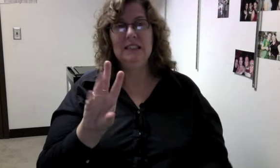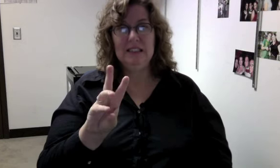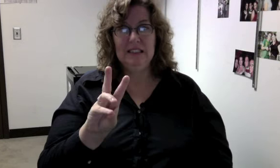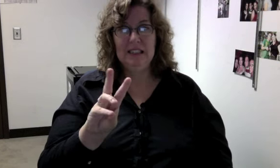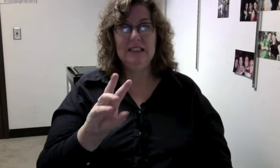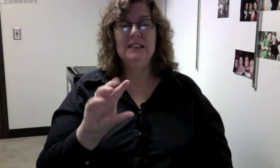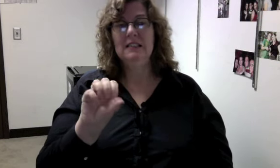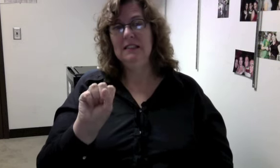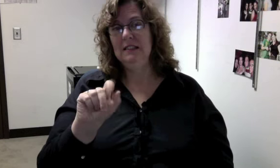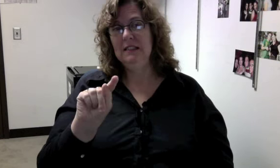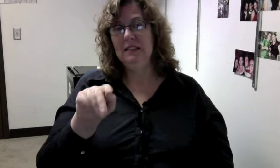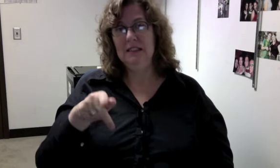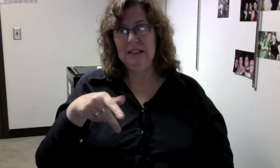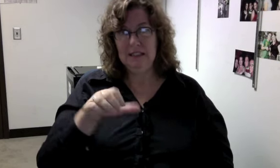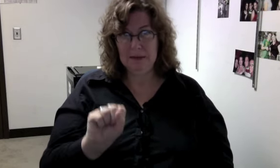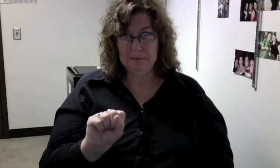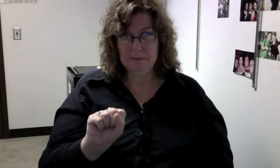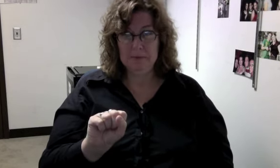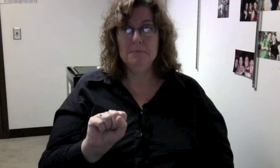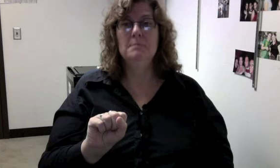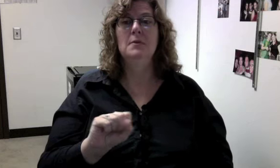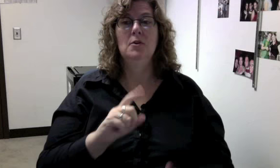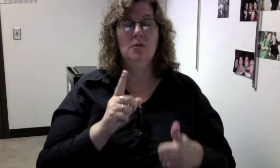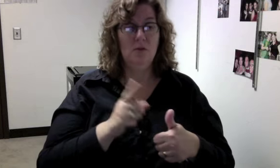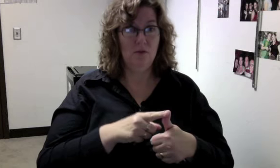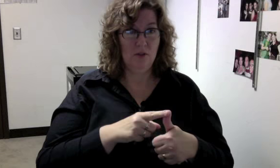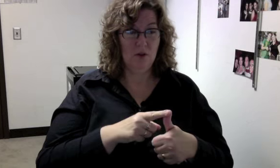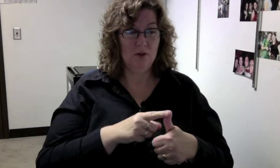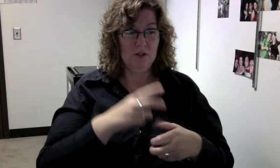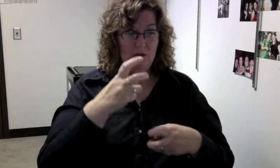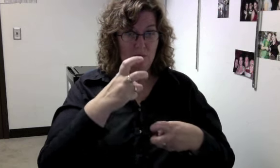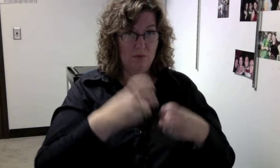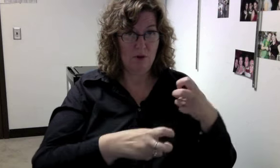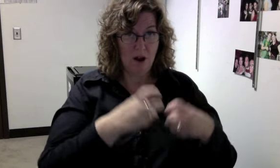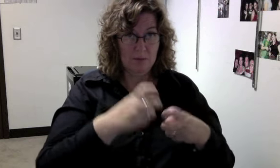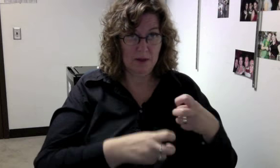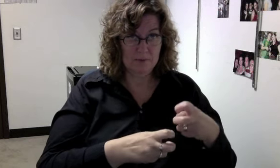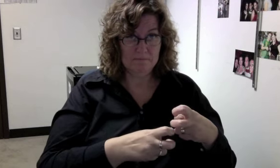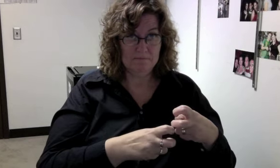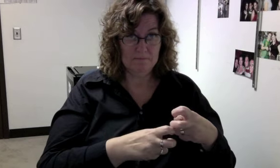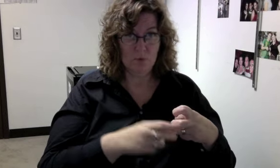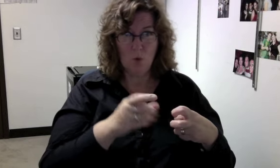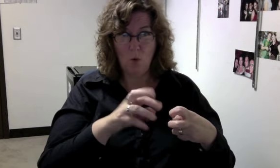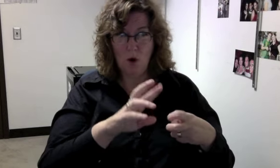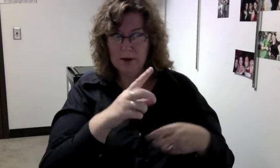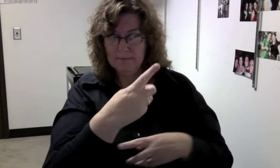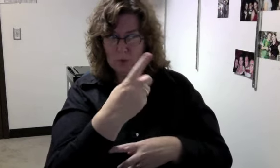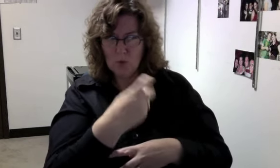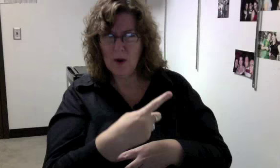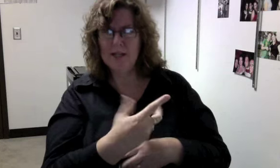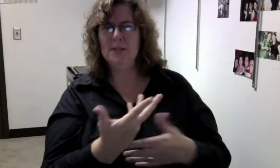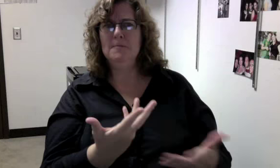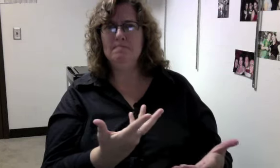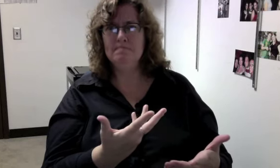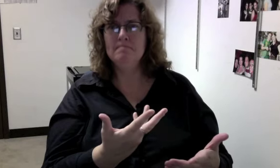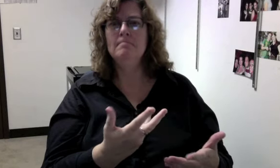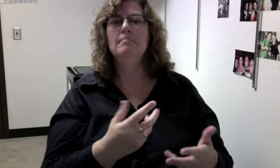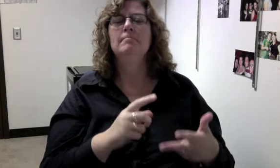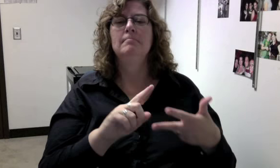question. Second step is gather and use background information. This is not always the funnest step, but